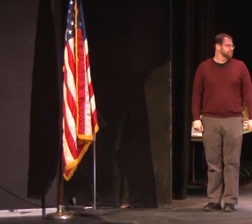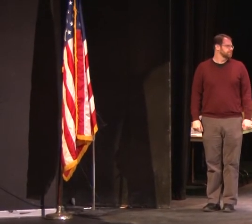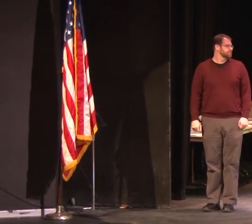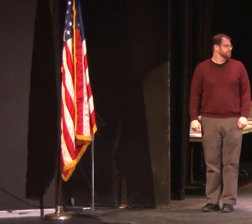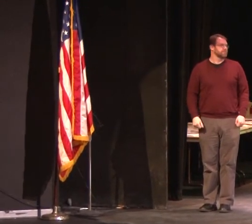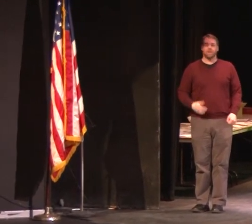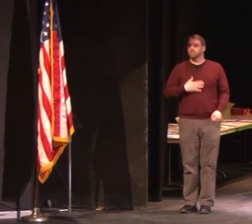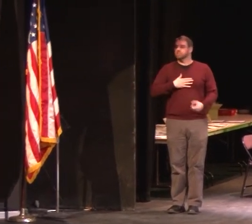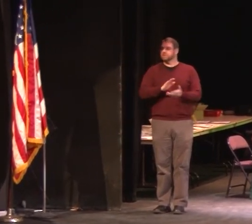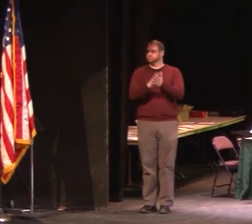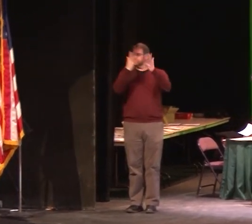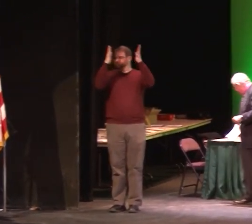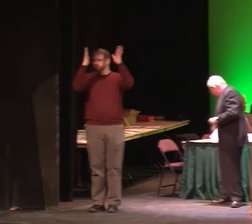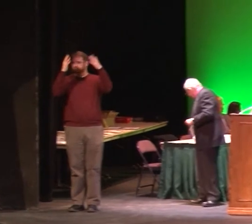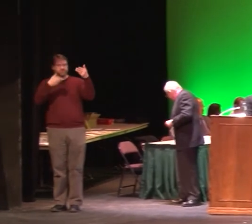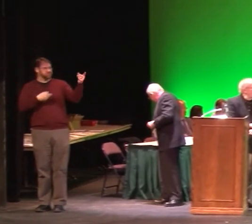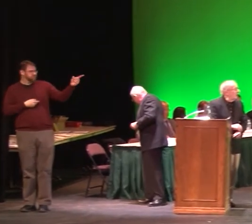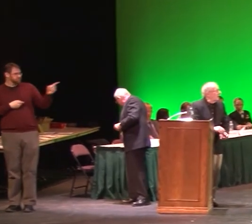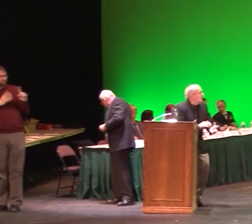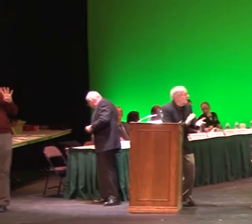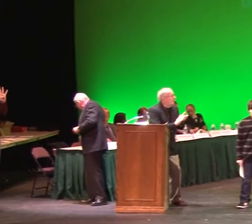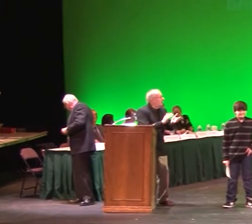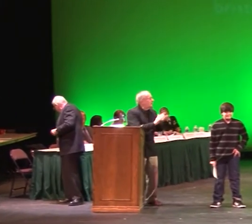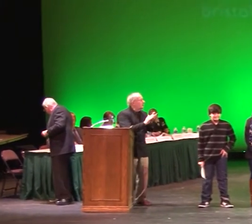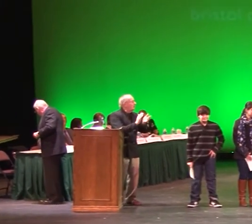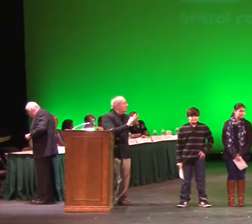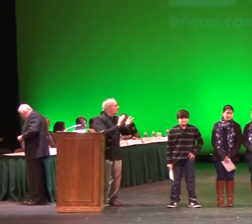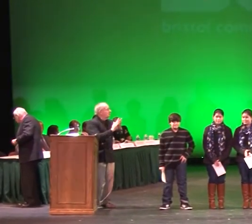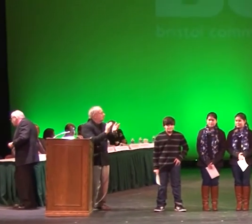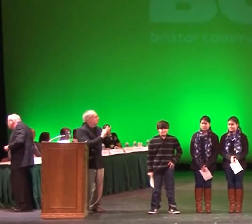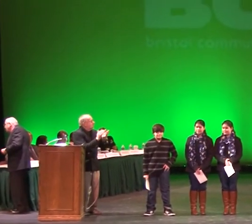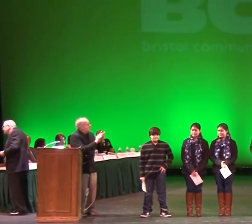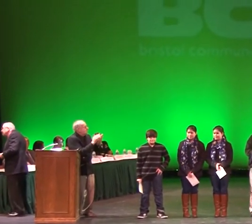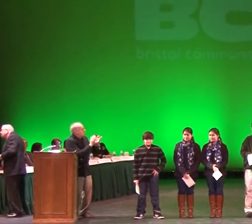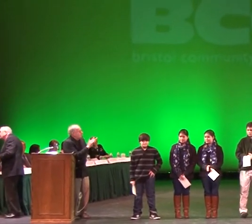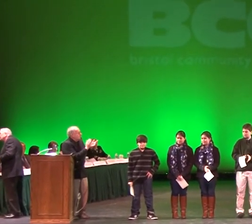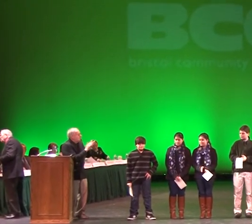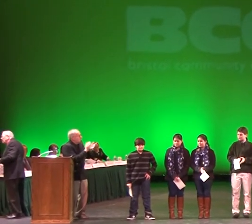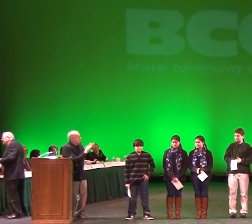Okay. Let's give a rousing round of applause to all of the recipients.